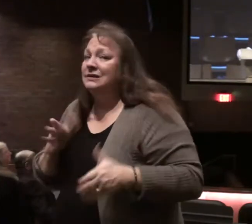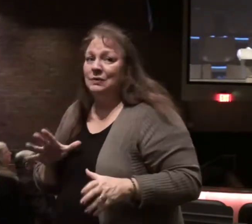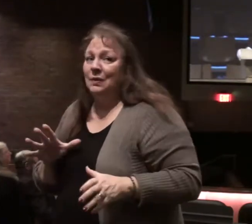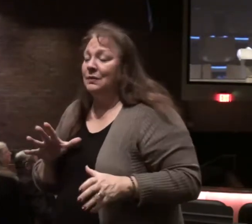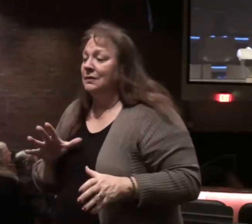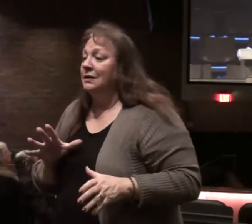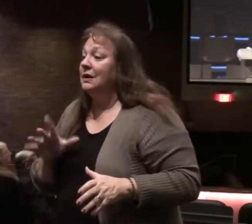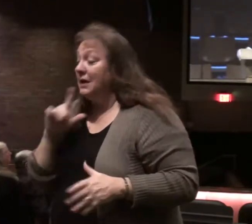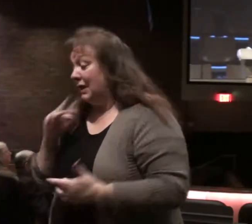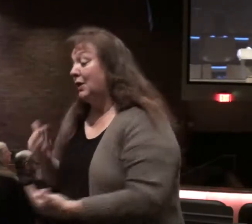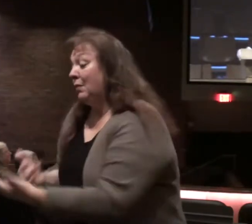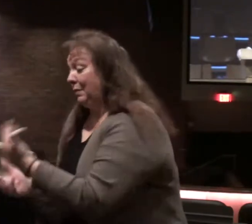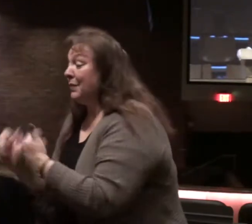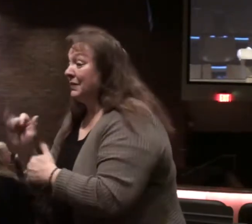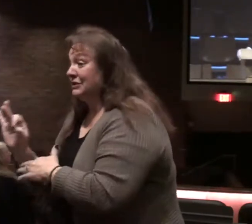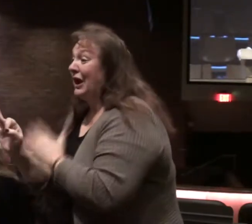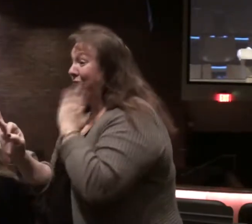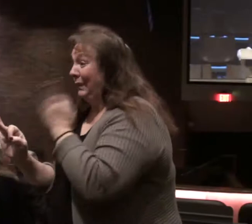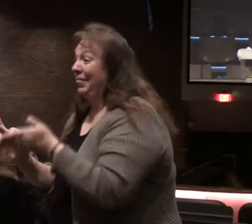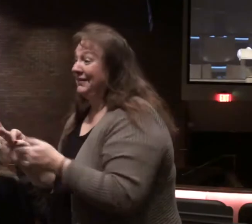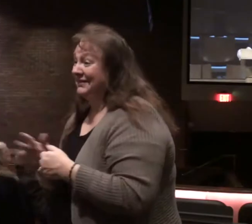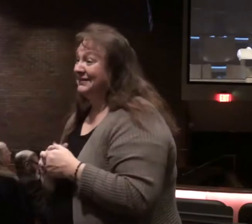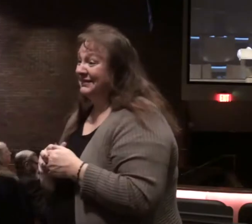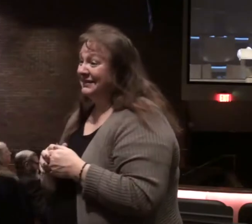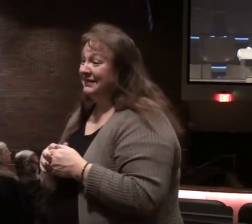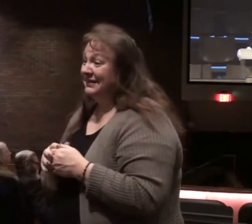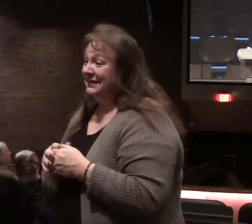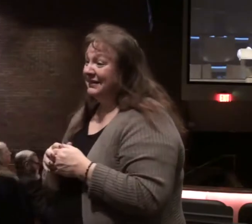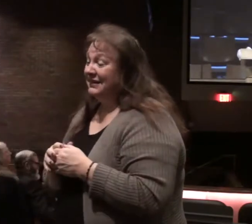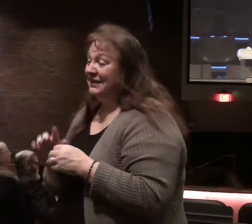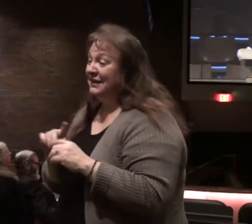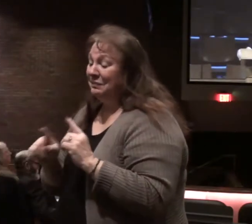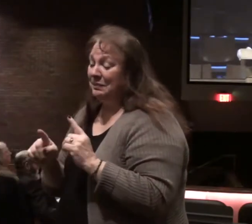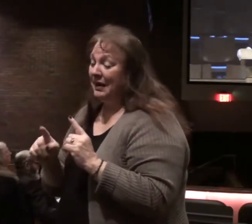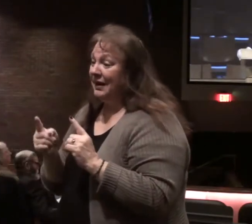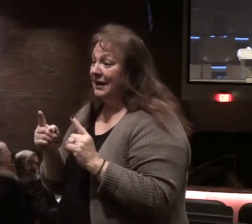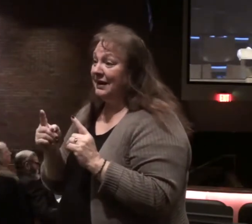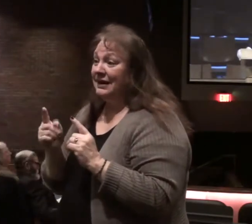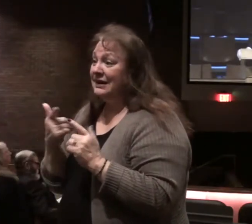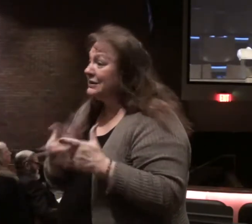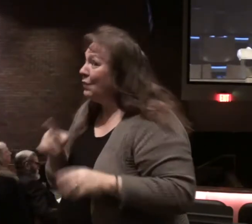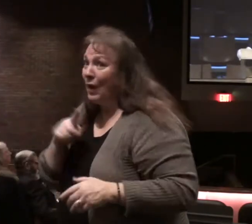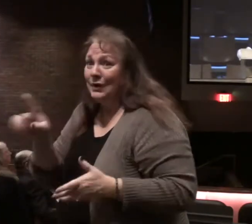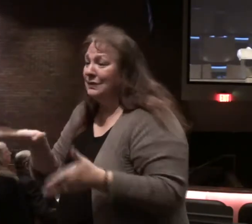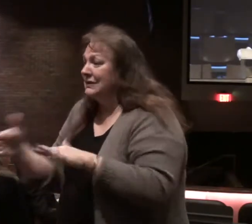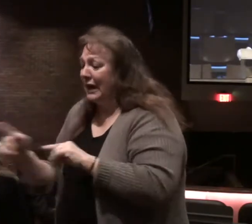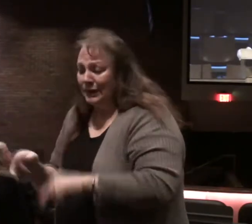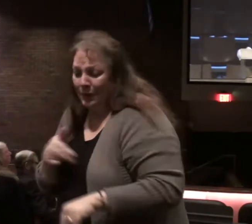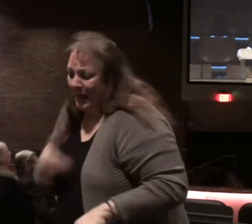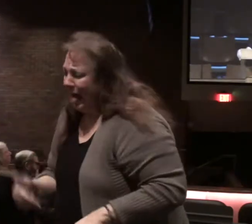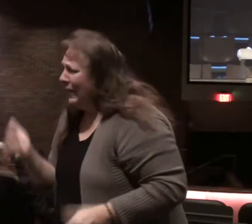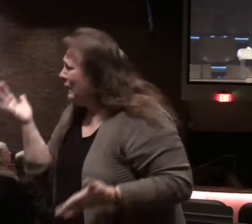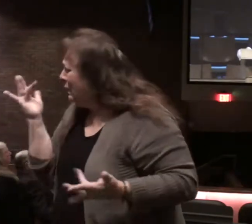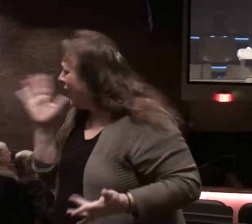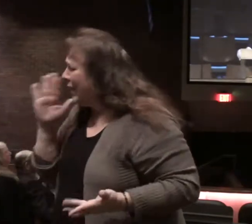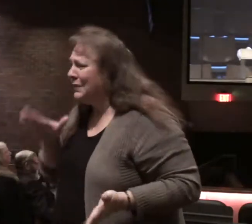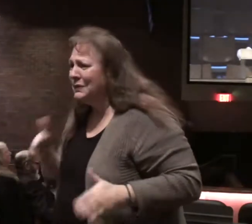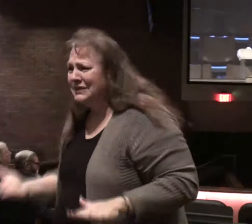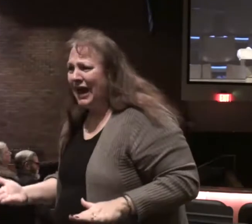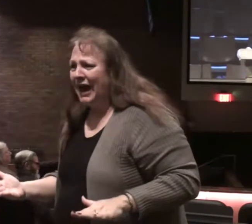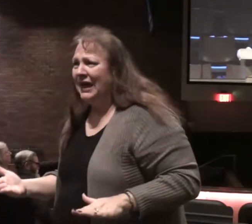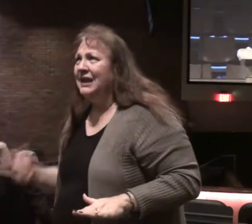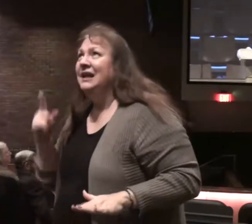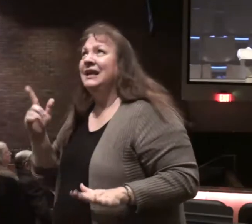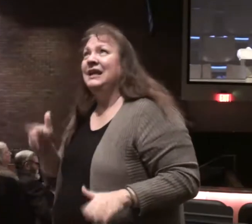he will burn the chaff but he doesn't desire that any will perish why will you die he